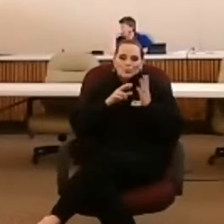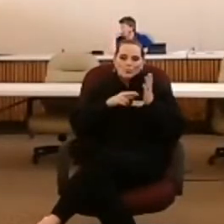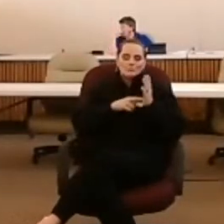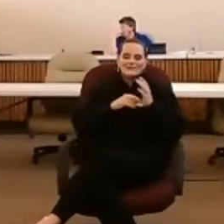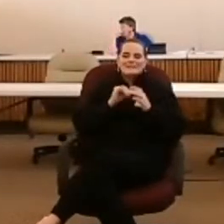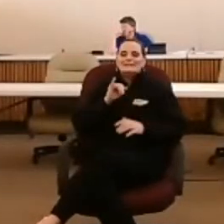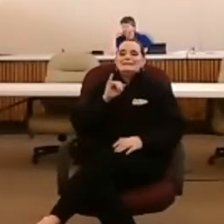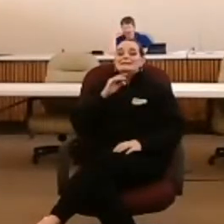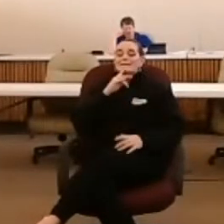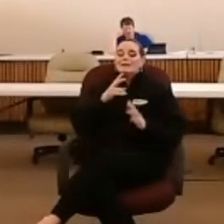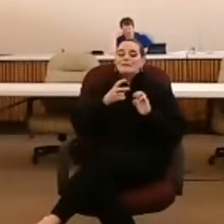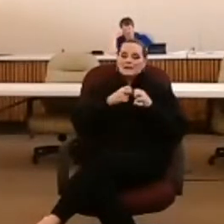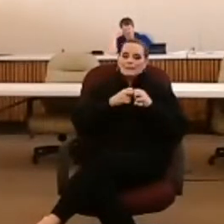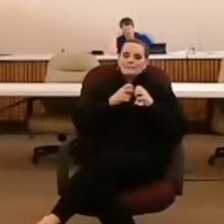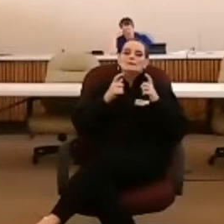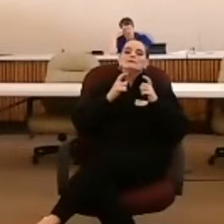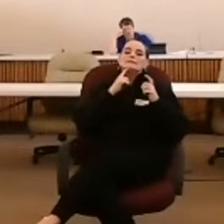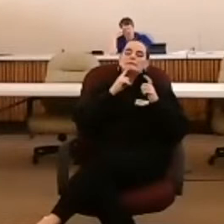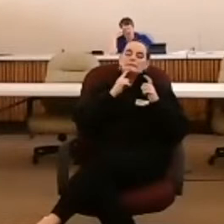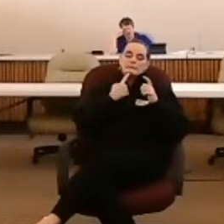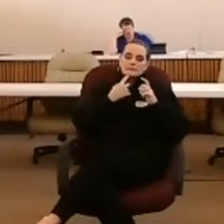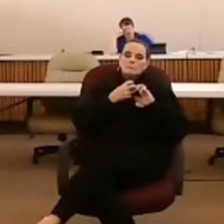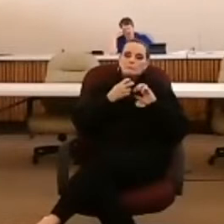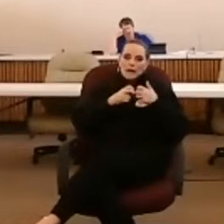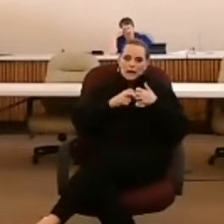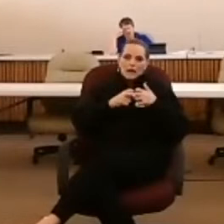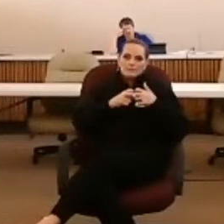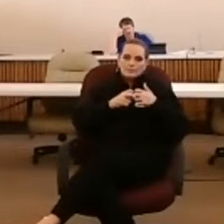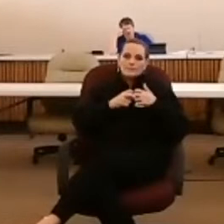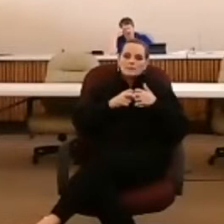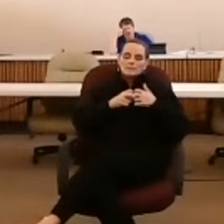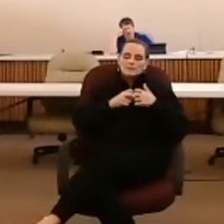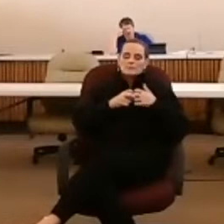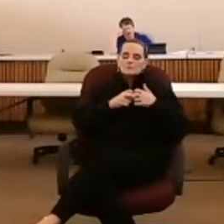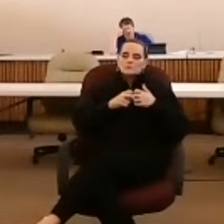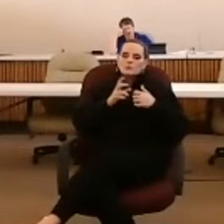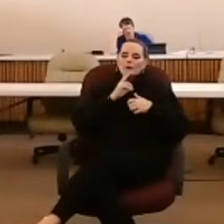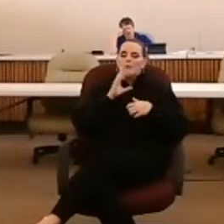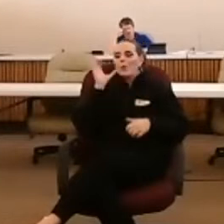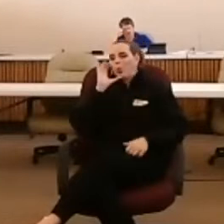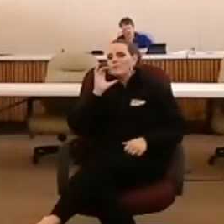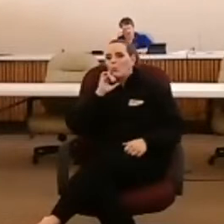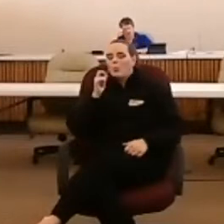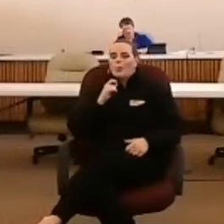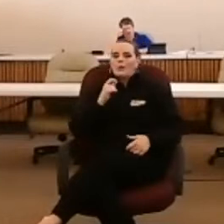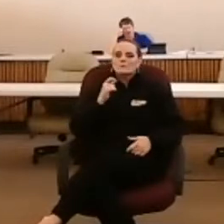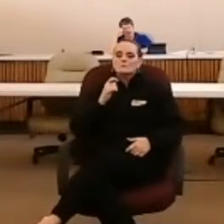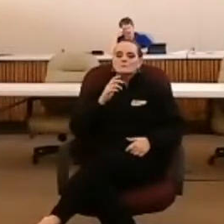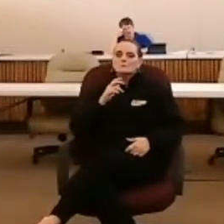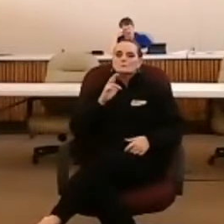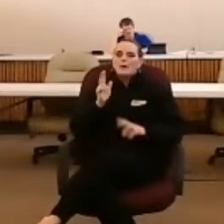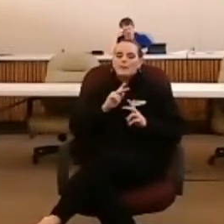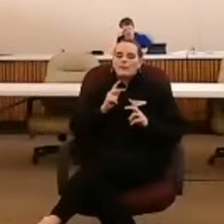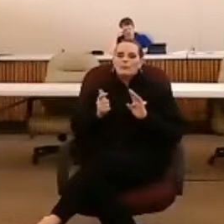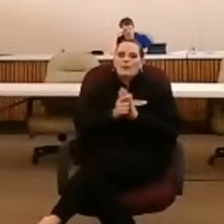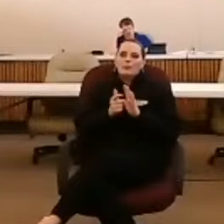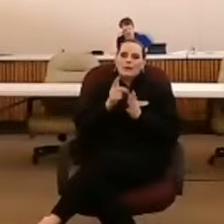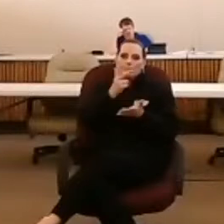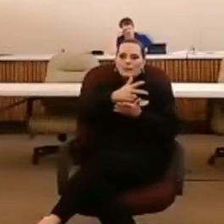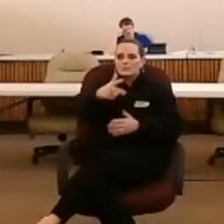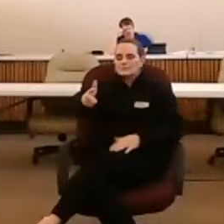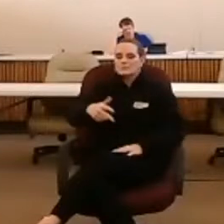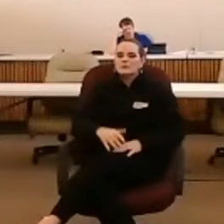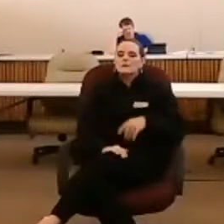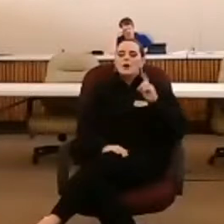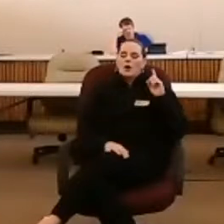serious issue, that we had a tool to be able to use. Yes, right. So there are a couple places where it is clearly being abused. We have a